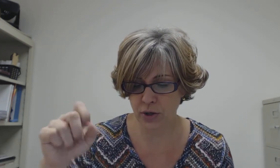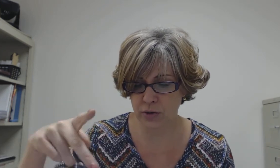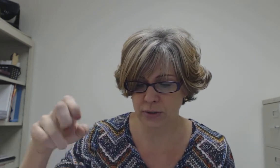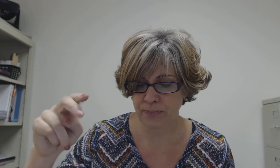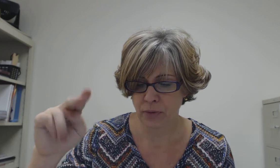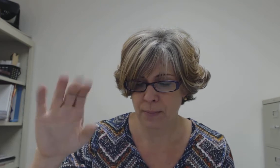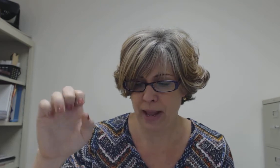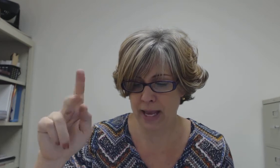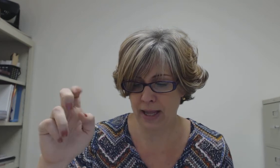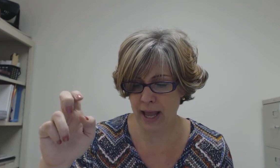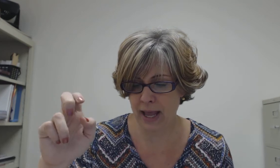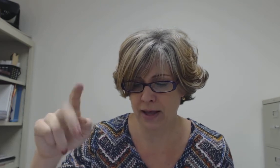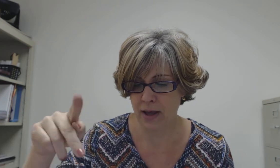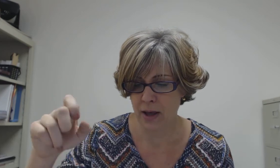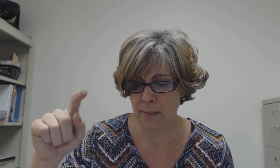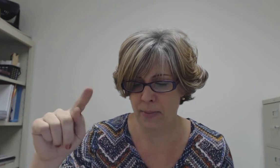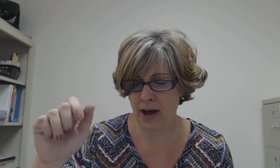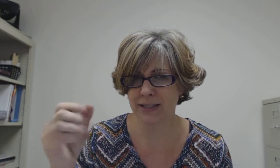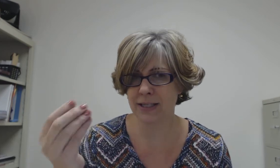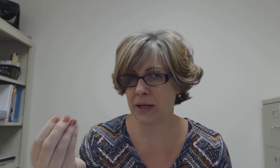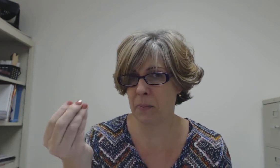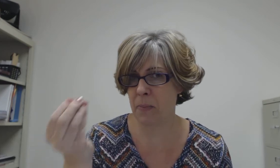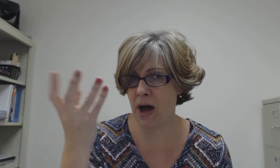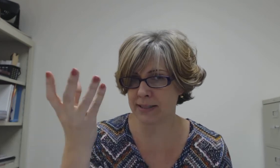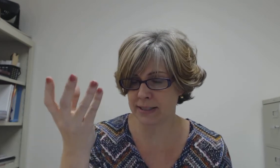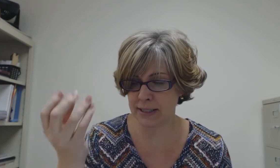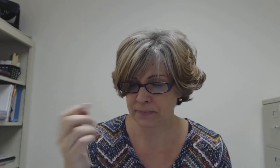Nachos, pancake, pasta,